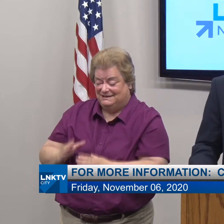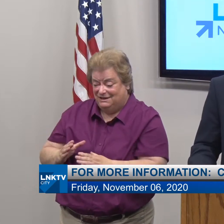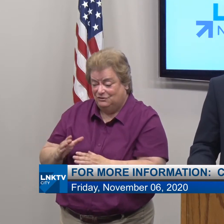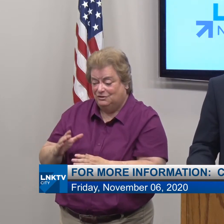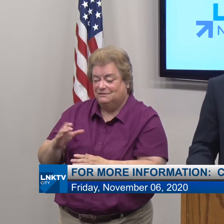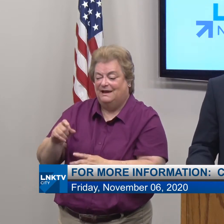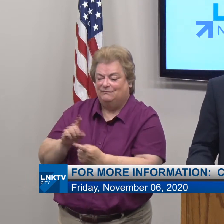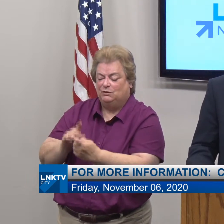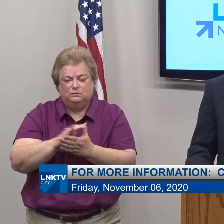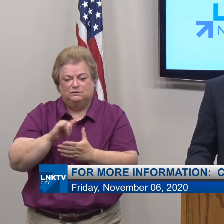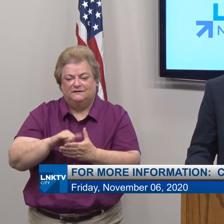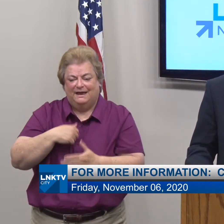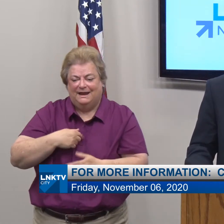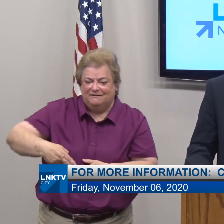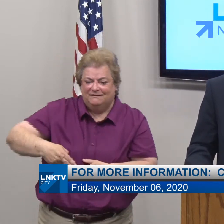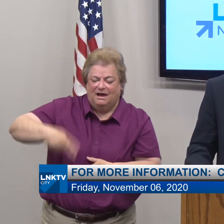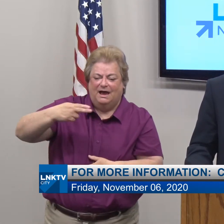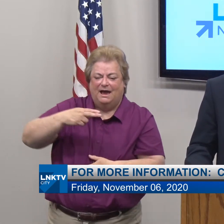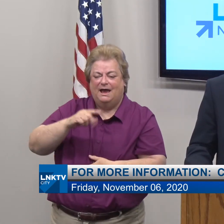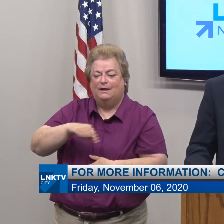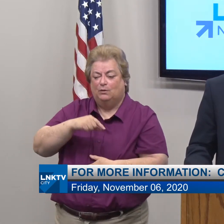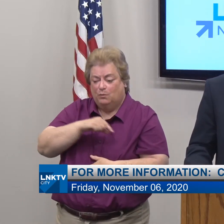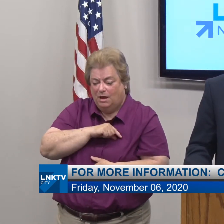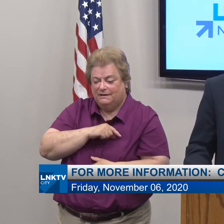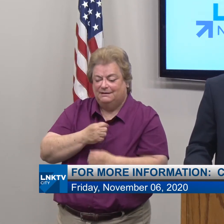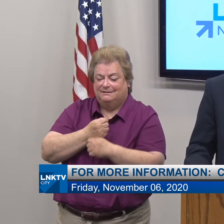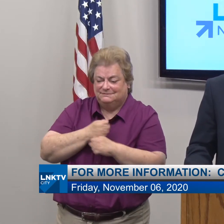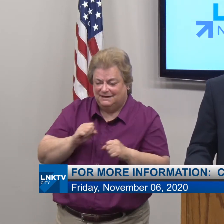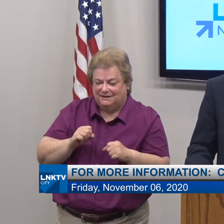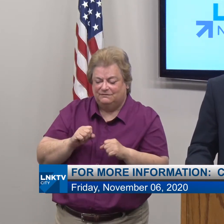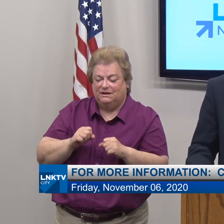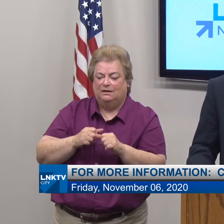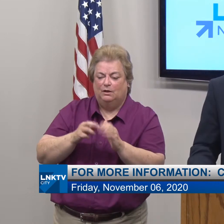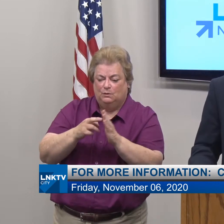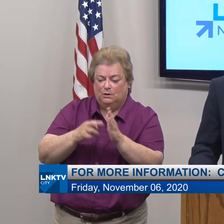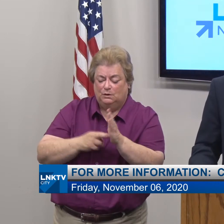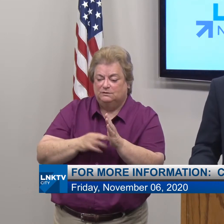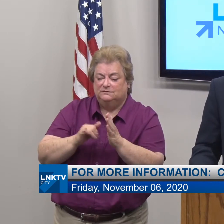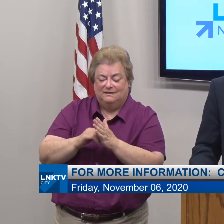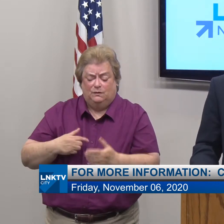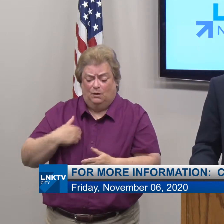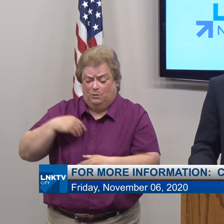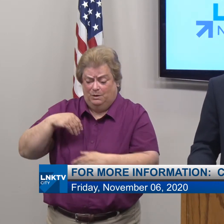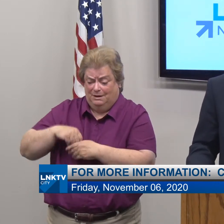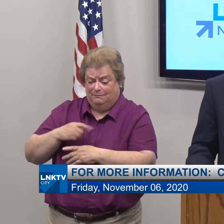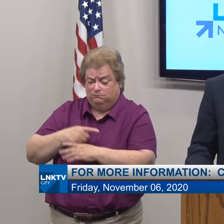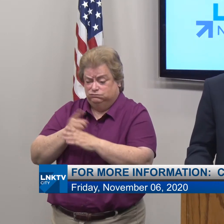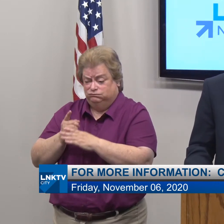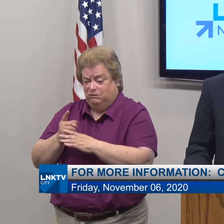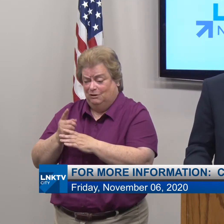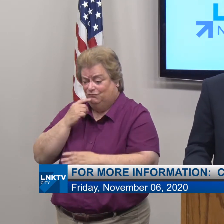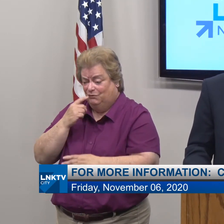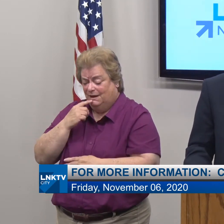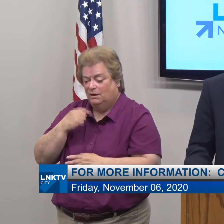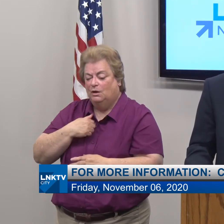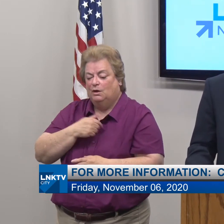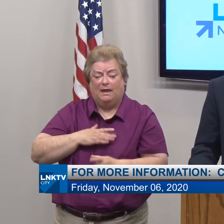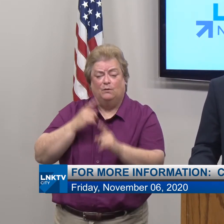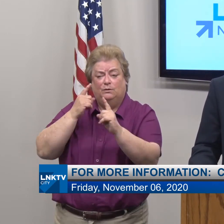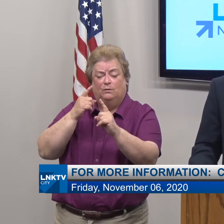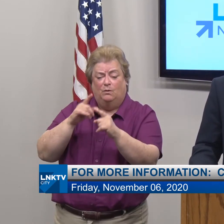number of individuals needing calls, are amongst the safest places for students. Read, we can best serve this community. Our goal